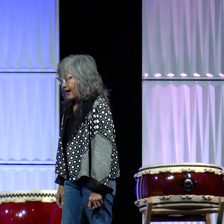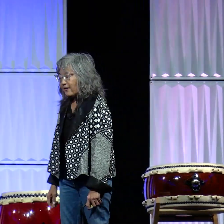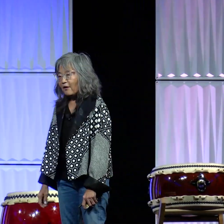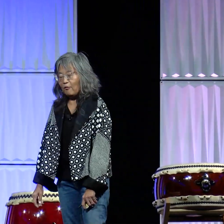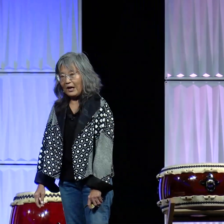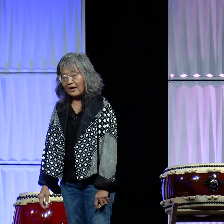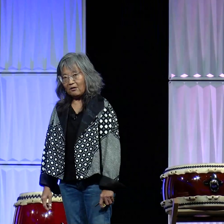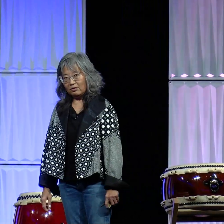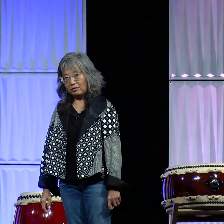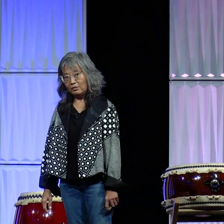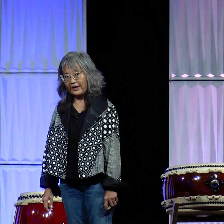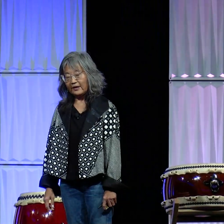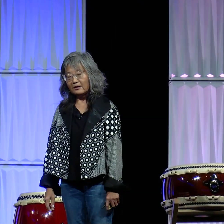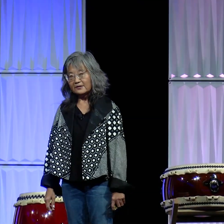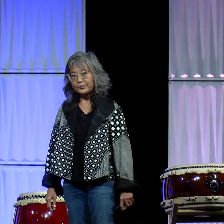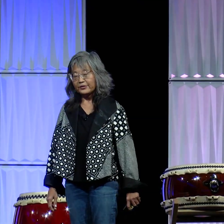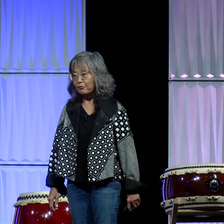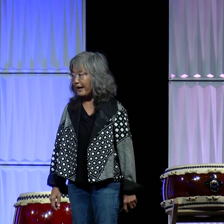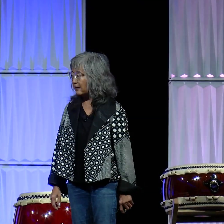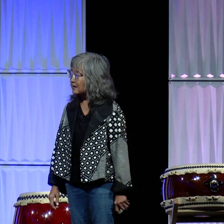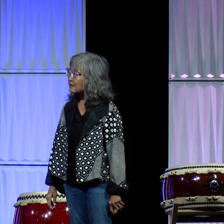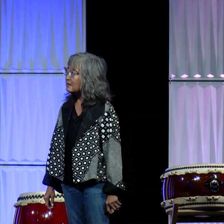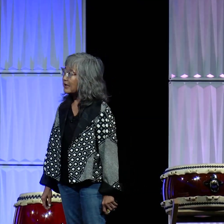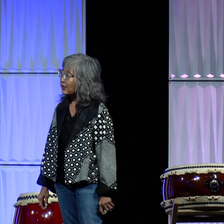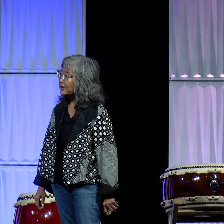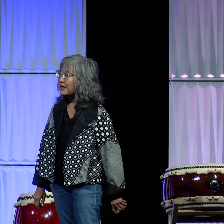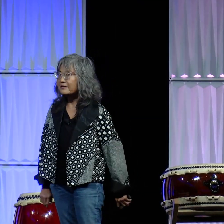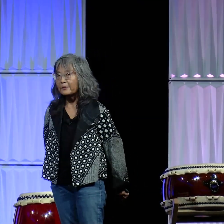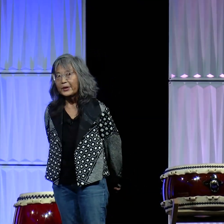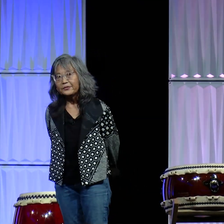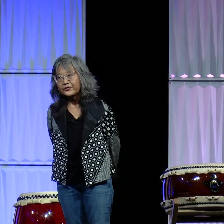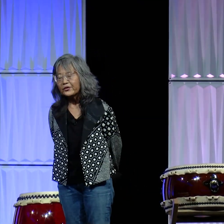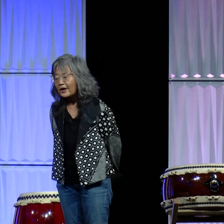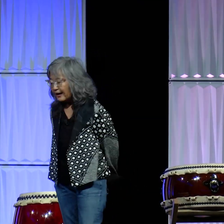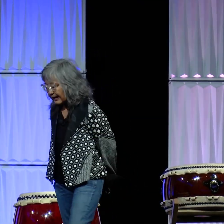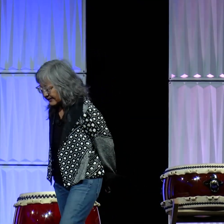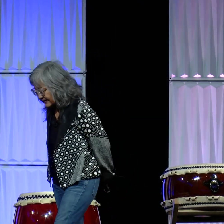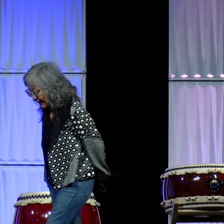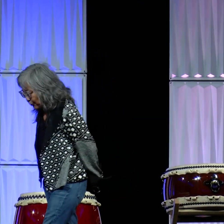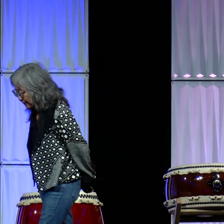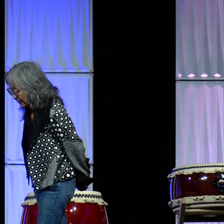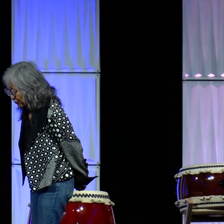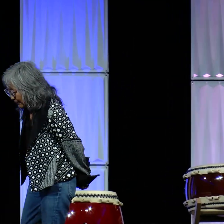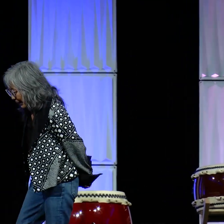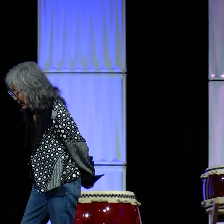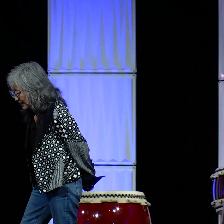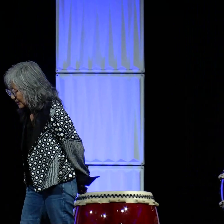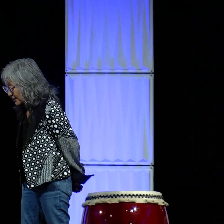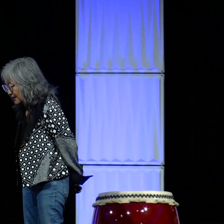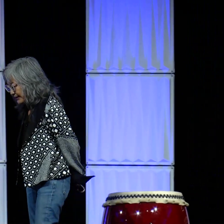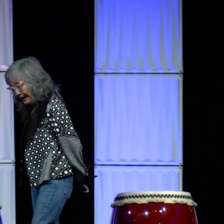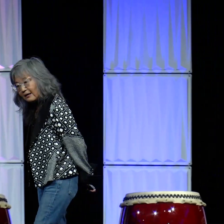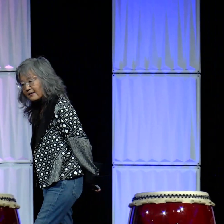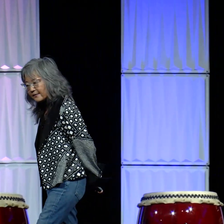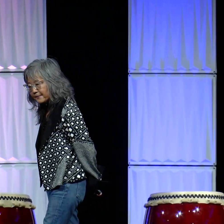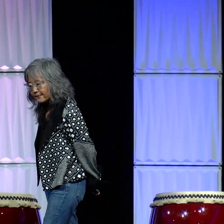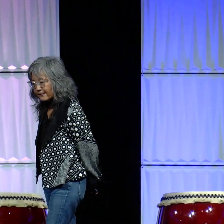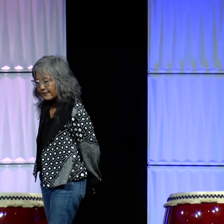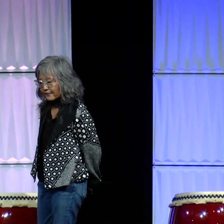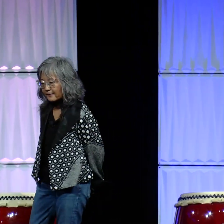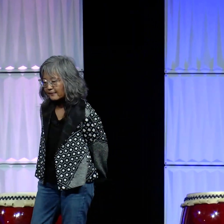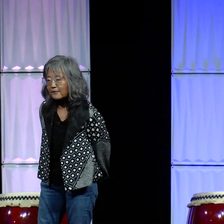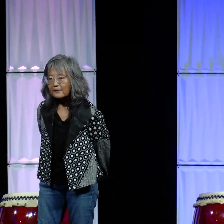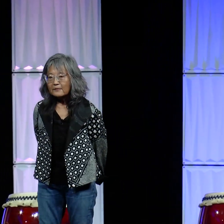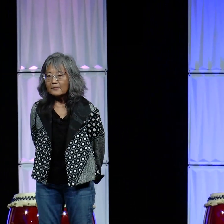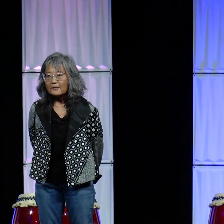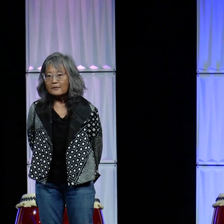I thought, wow, okay, that's pretty radical. I suppose. It sat with me for about a day.